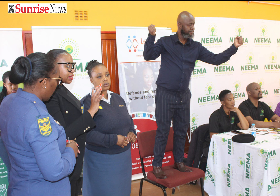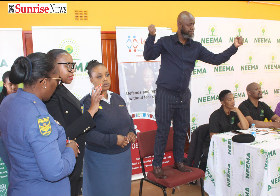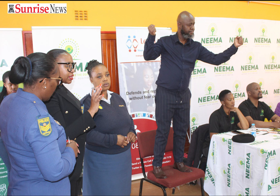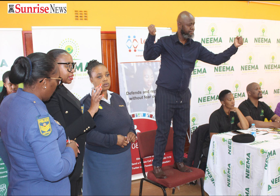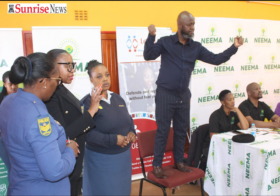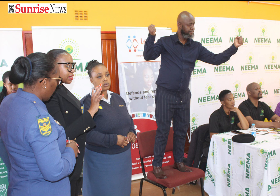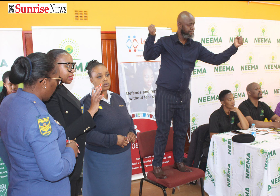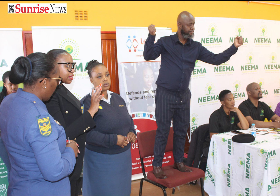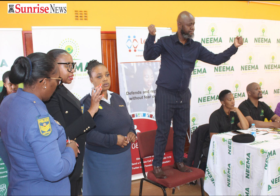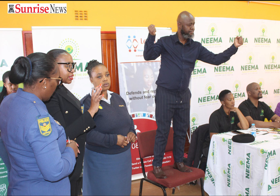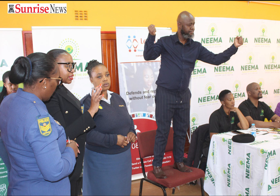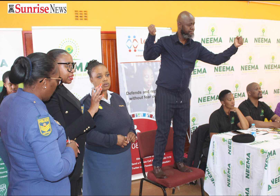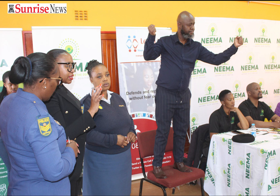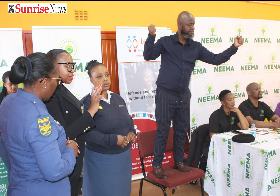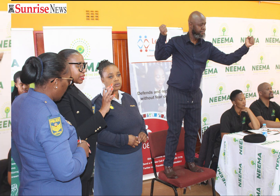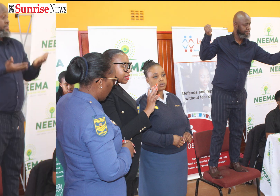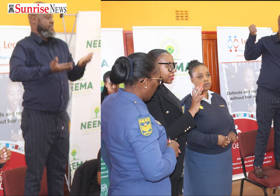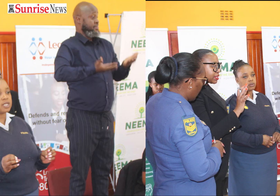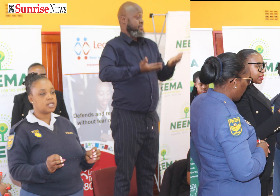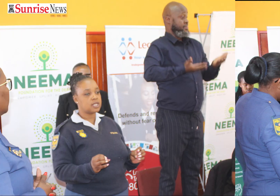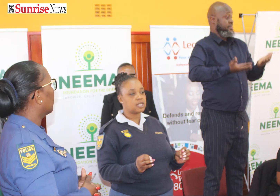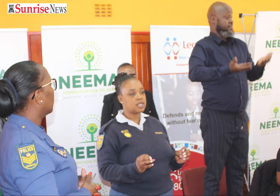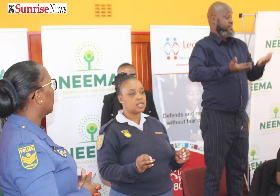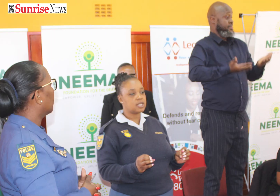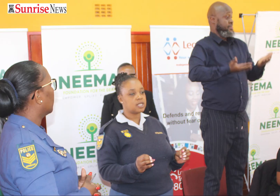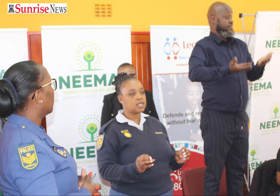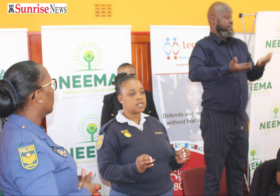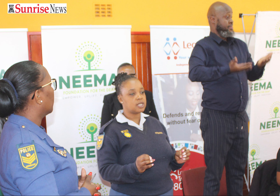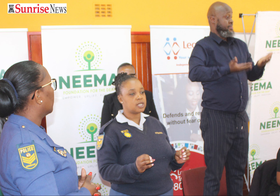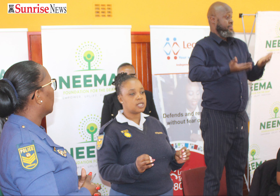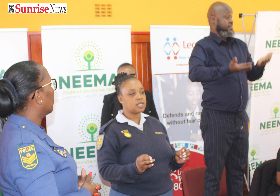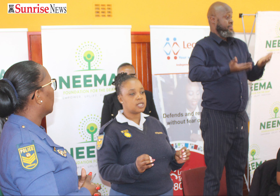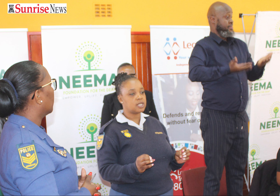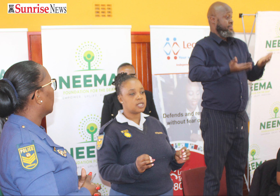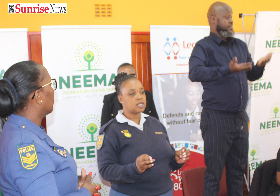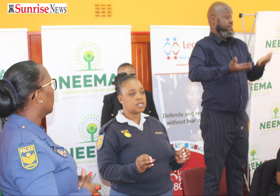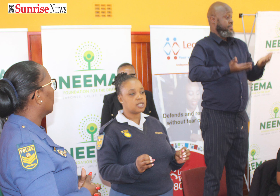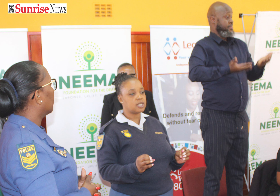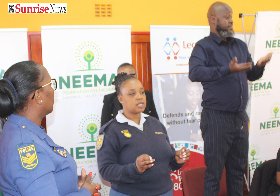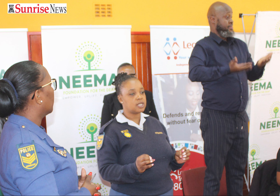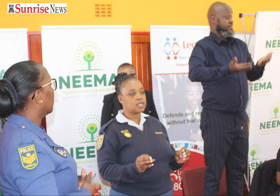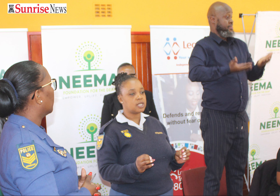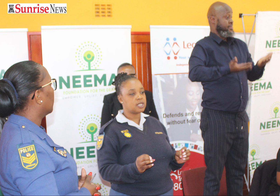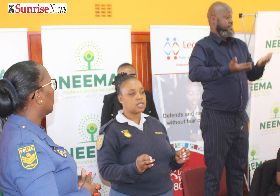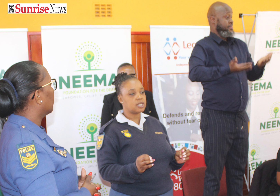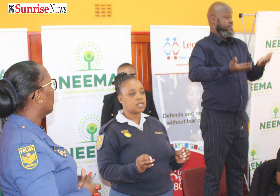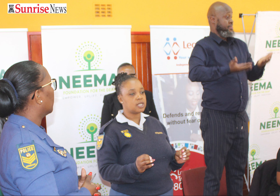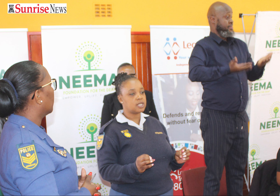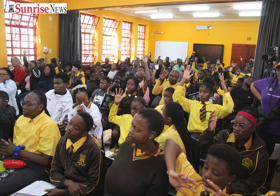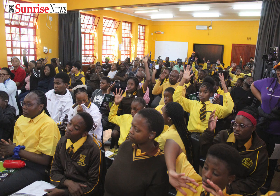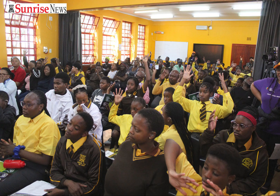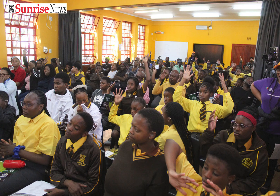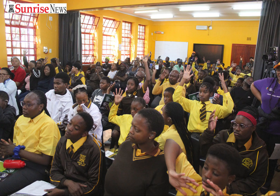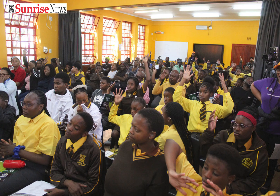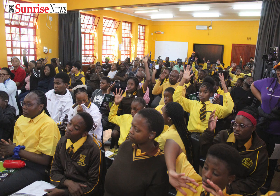of us. It enables you to send a voice note, meaning that you can also record just the sound in the room in terms of what's happening.